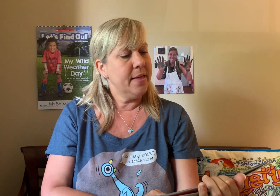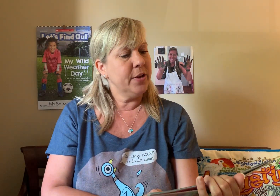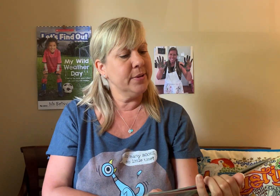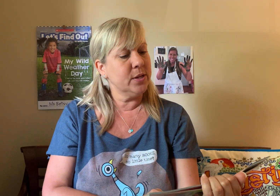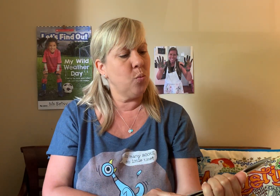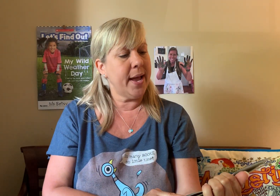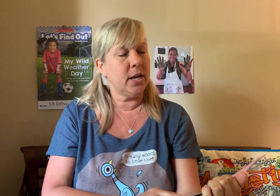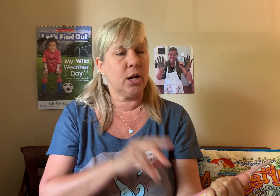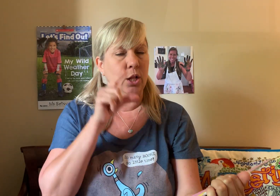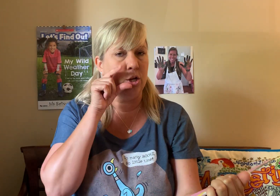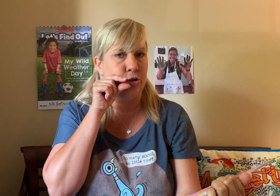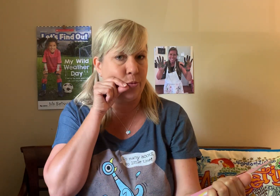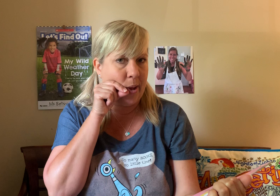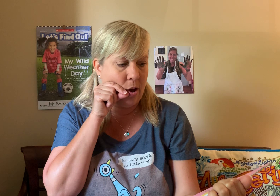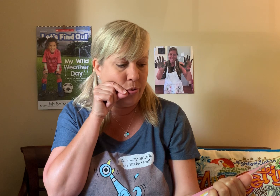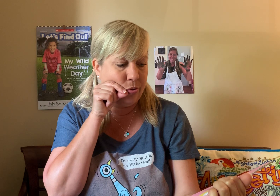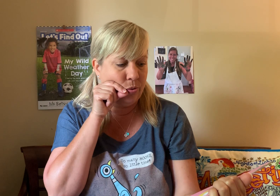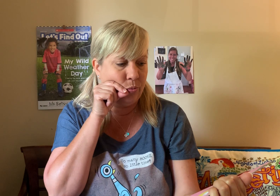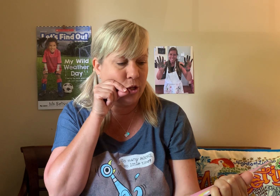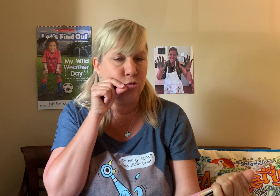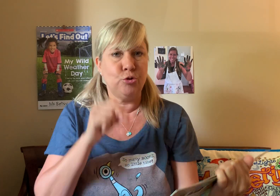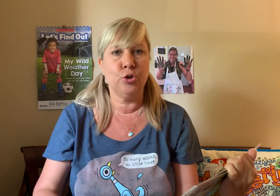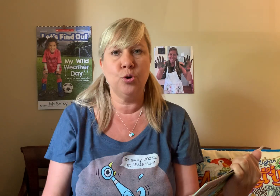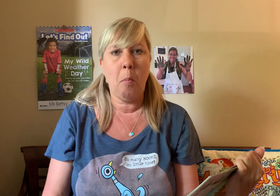There is a way to close your mouth when you chew,